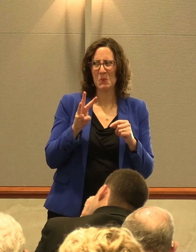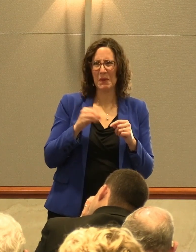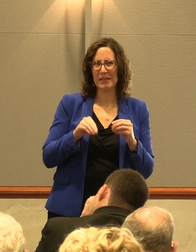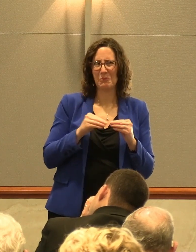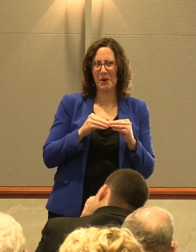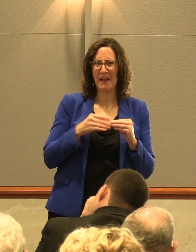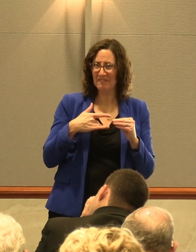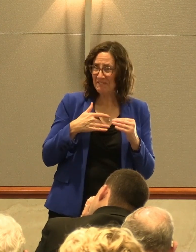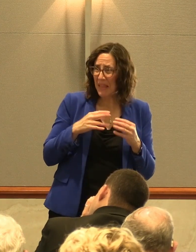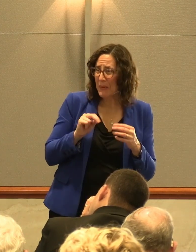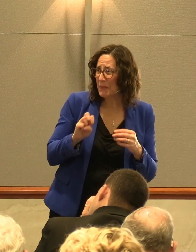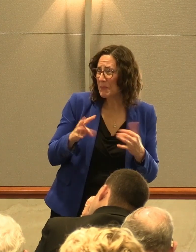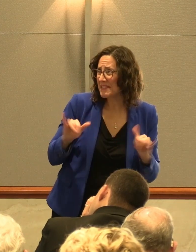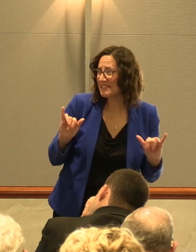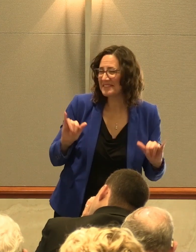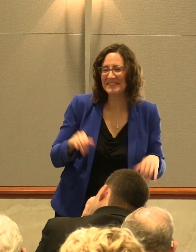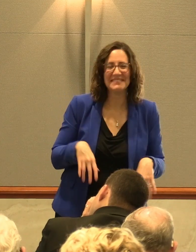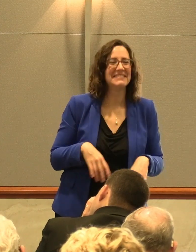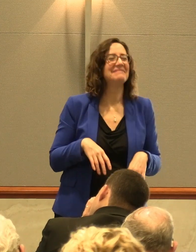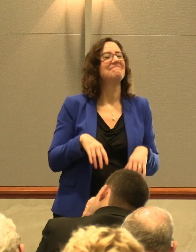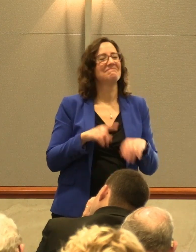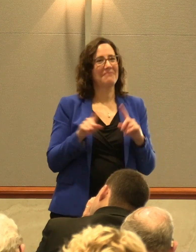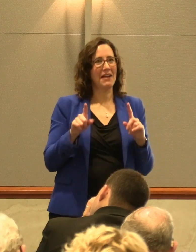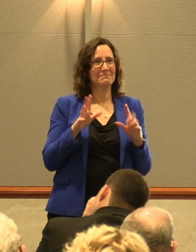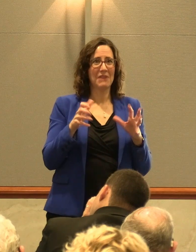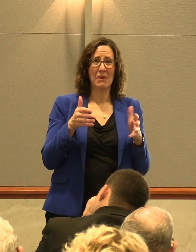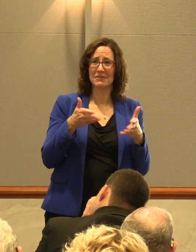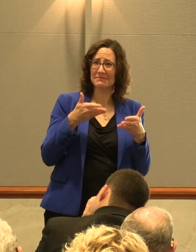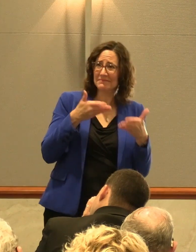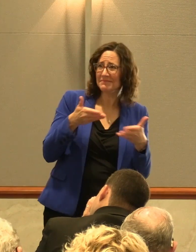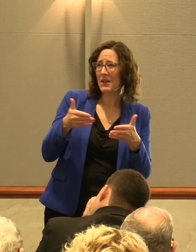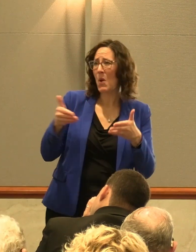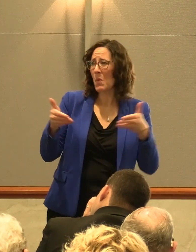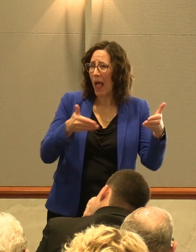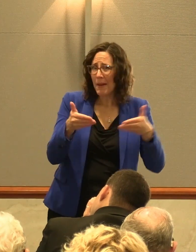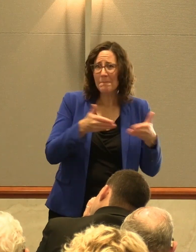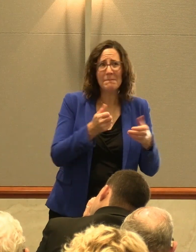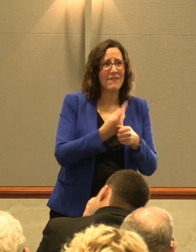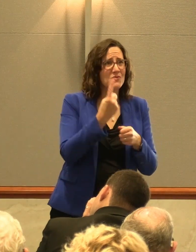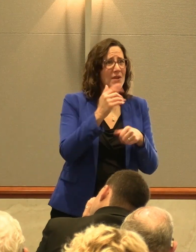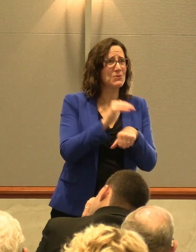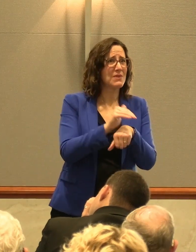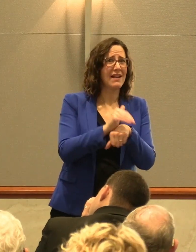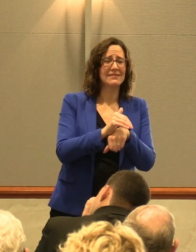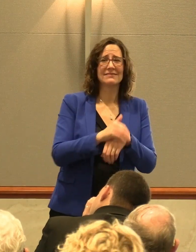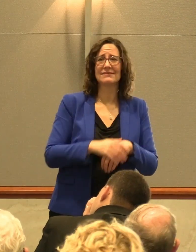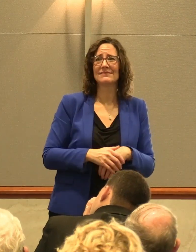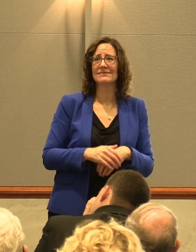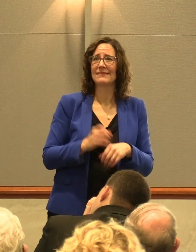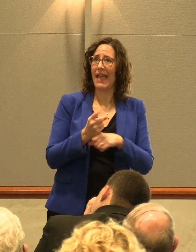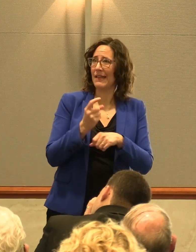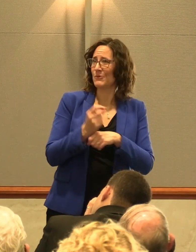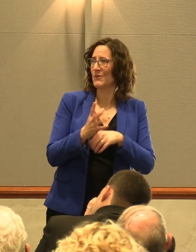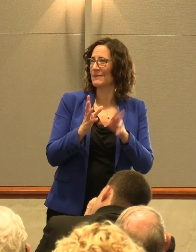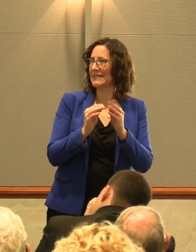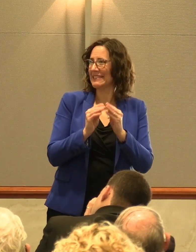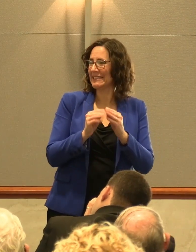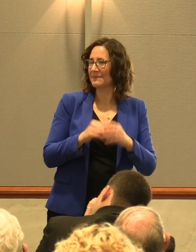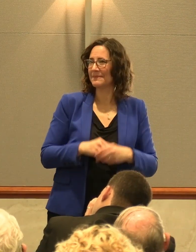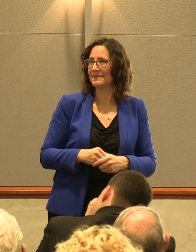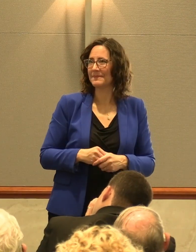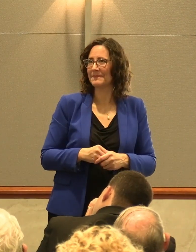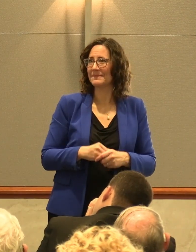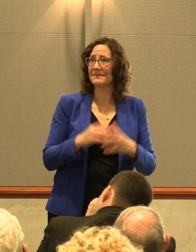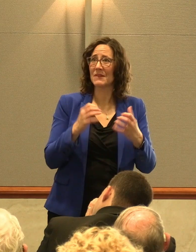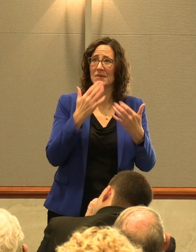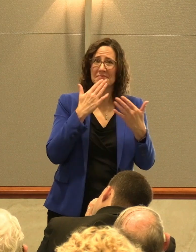still feel new. I want to join in welcoming everyone to this evening's annual meeting. I want to